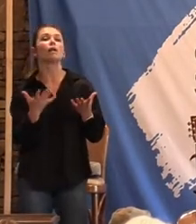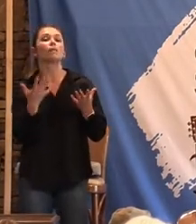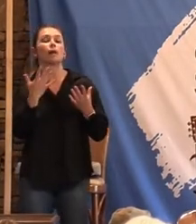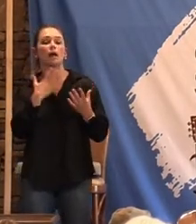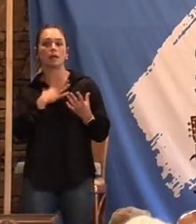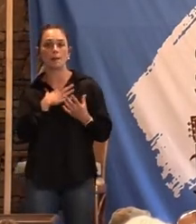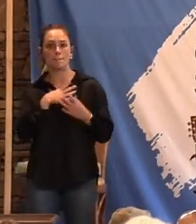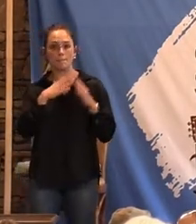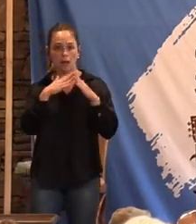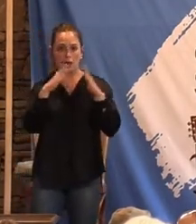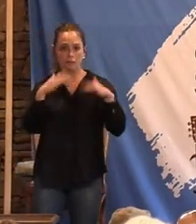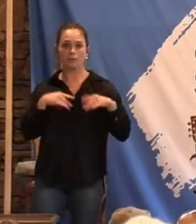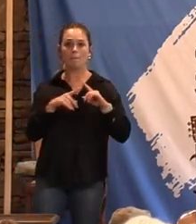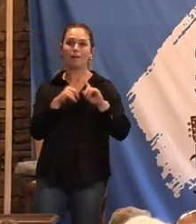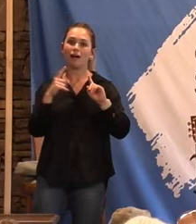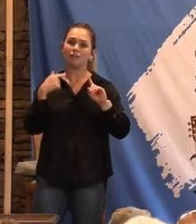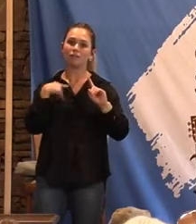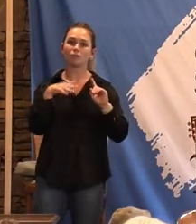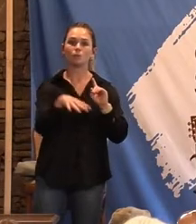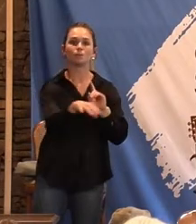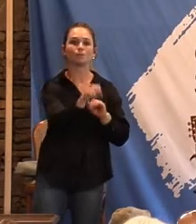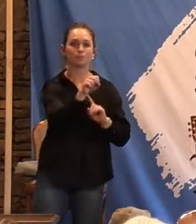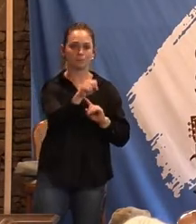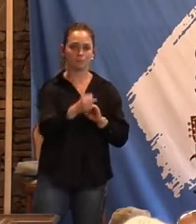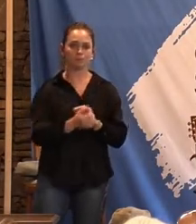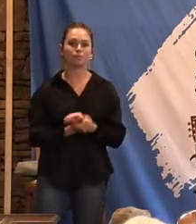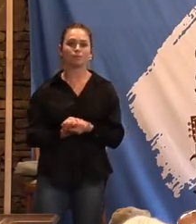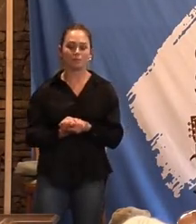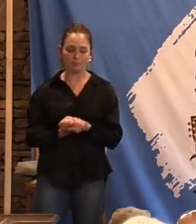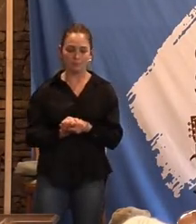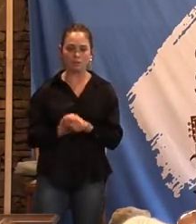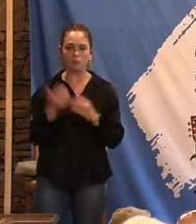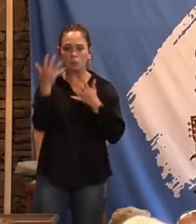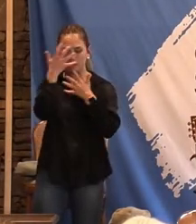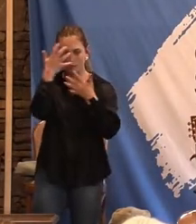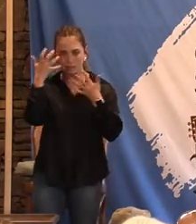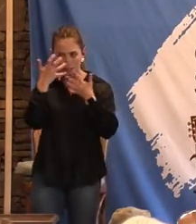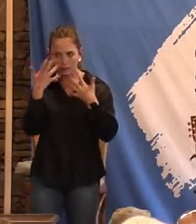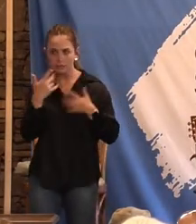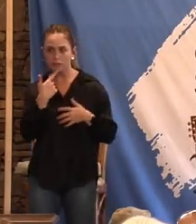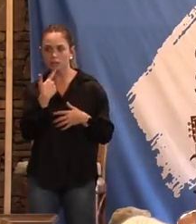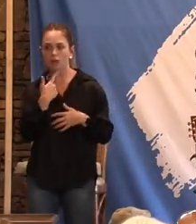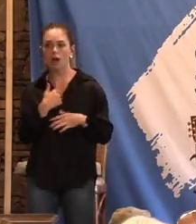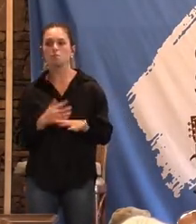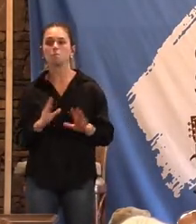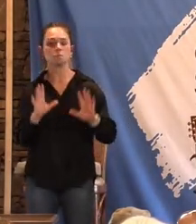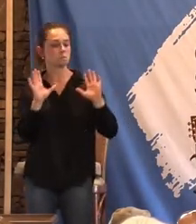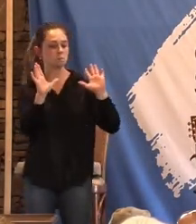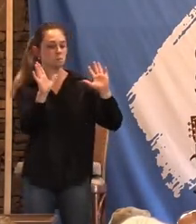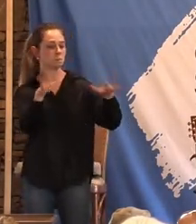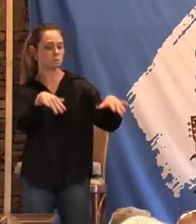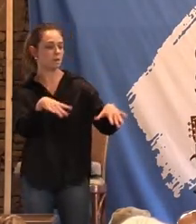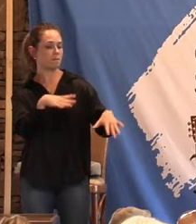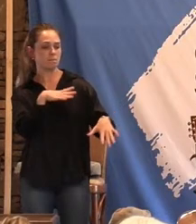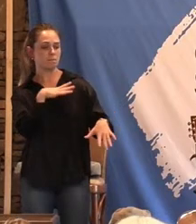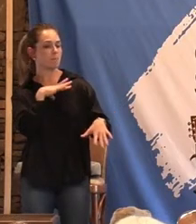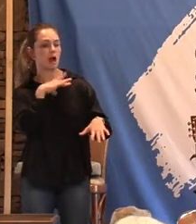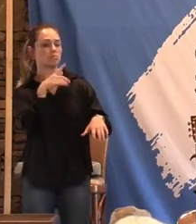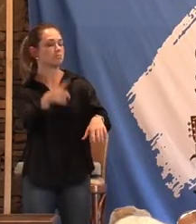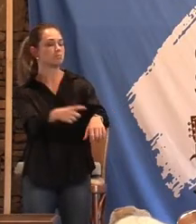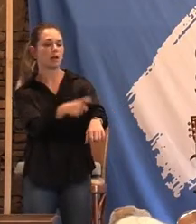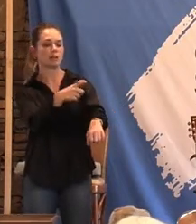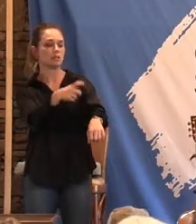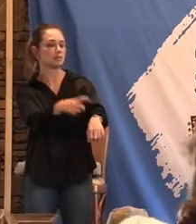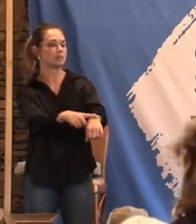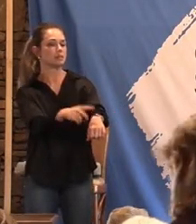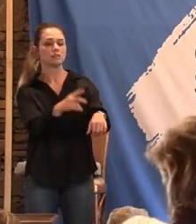house, but I have to go and get it. And so Tiger said, oh, that's fine. Go and take your time